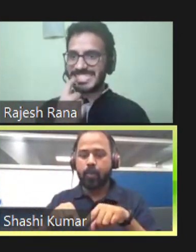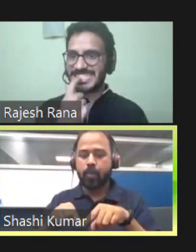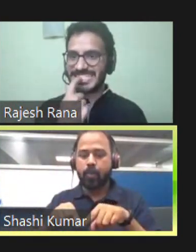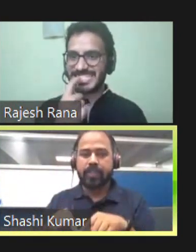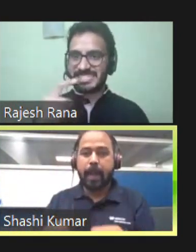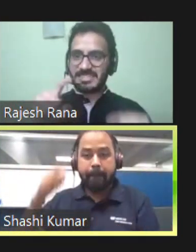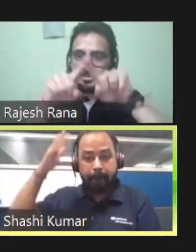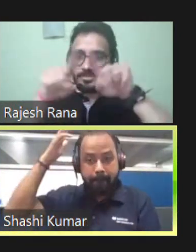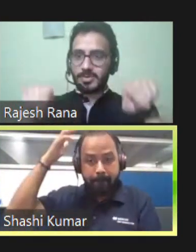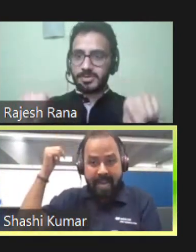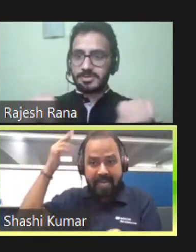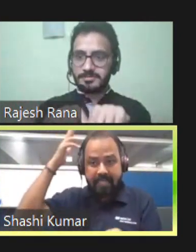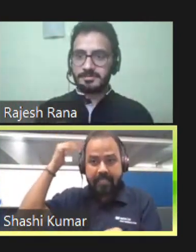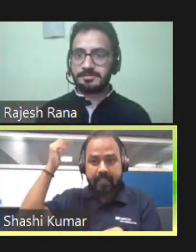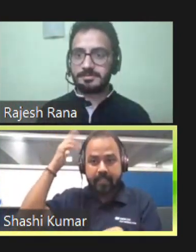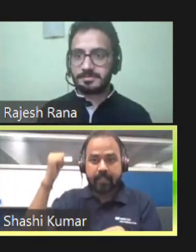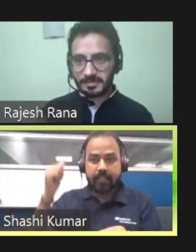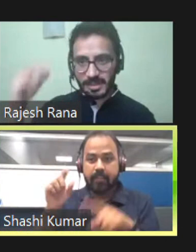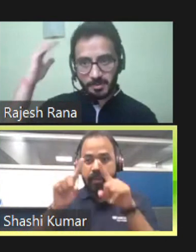Whiteboard.